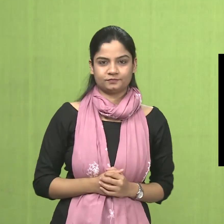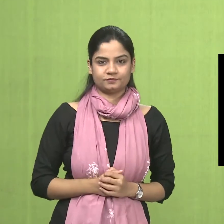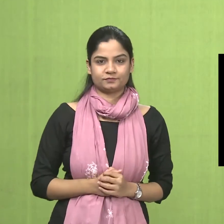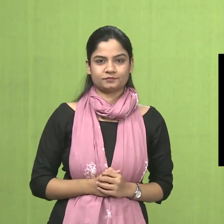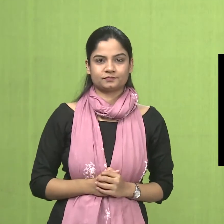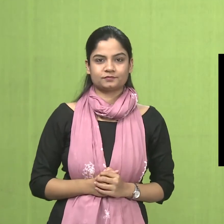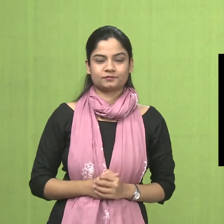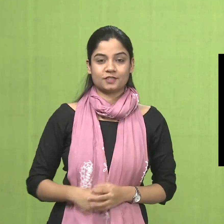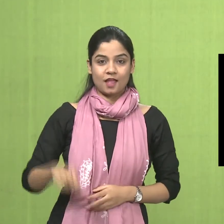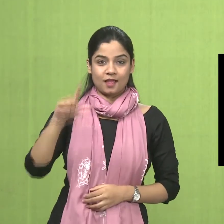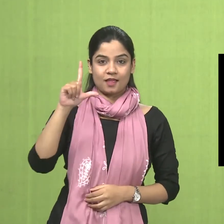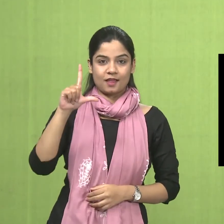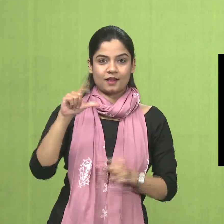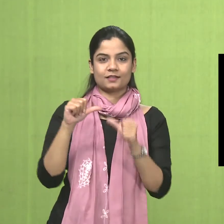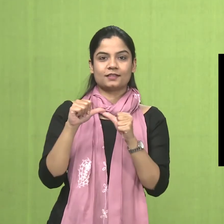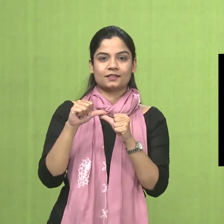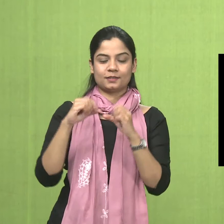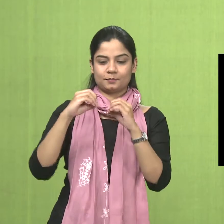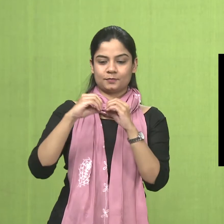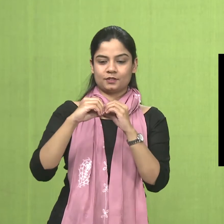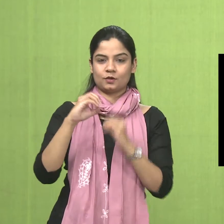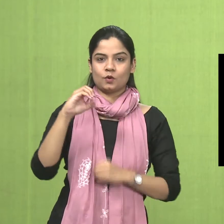Labor means different kinds of work.